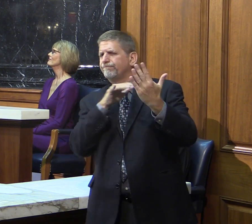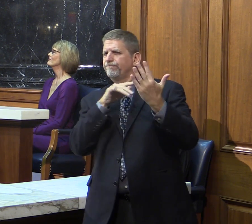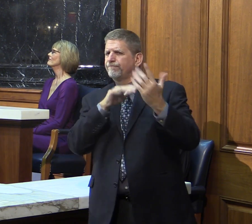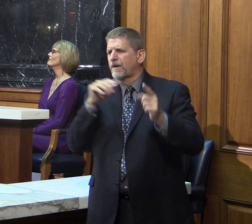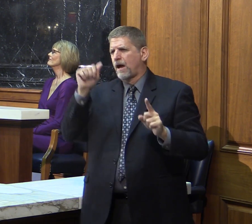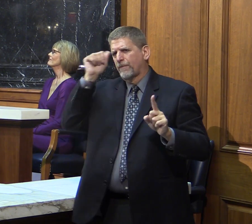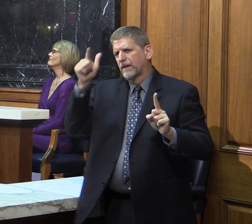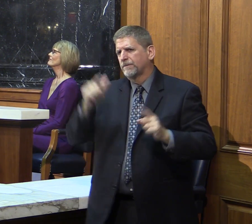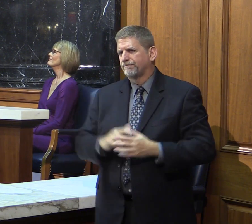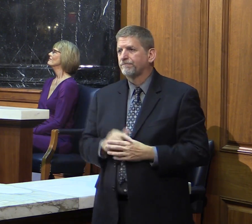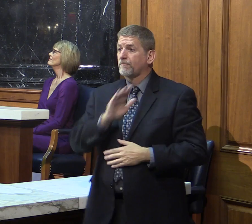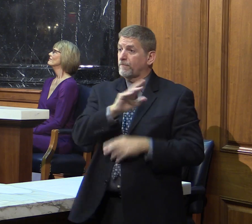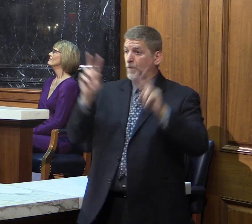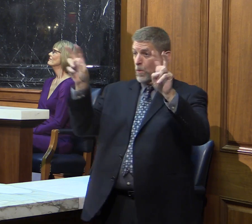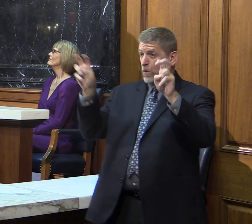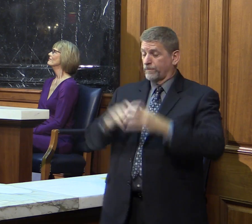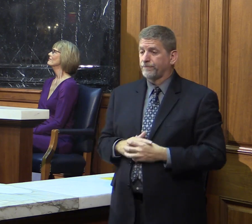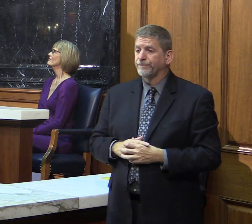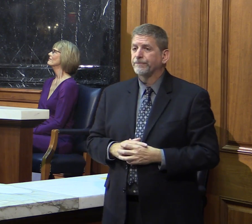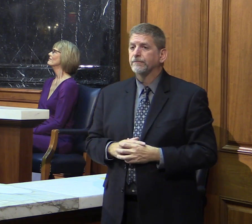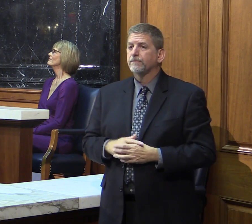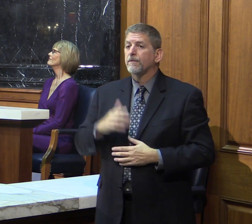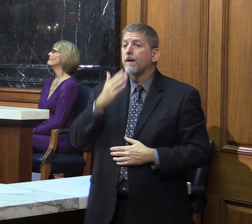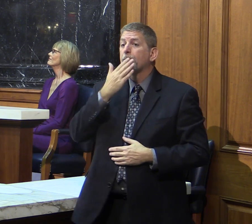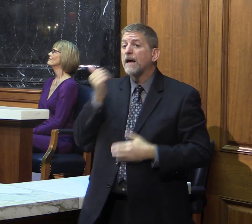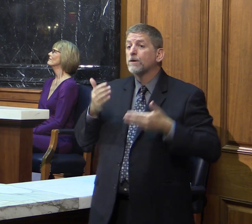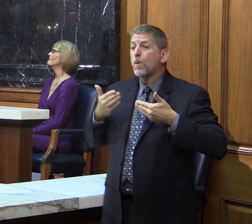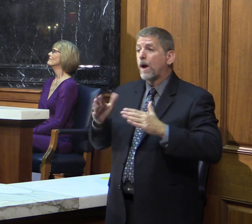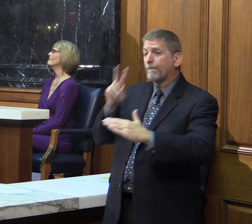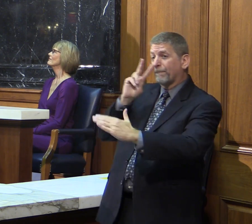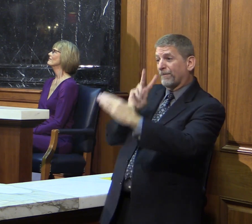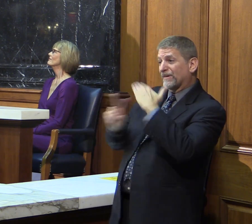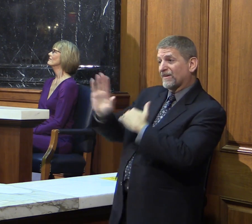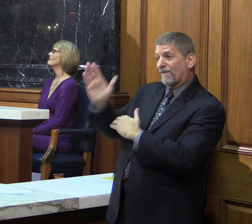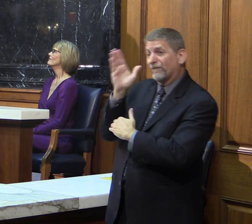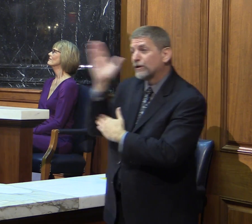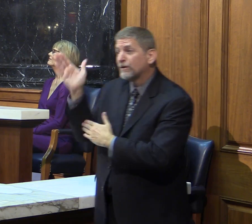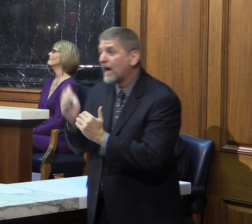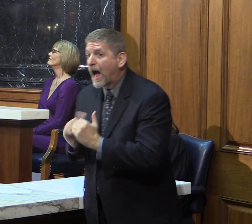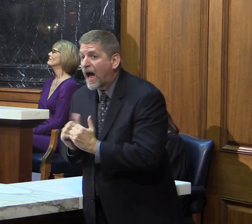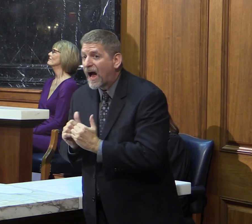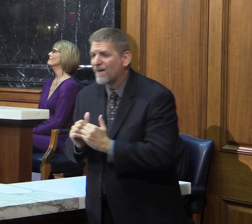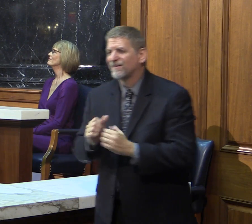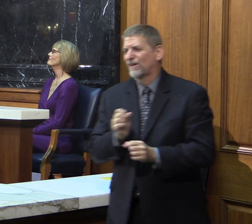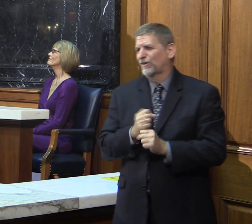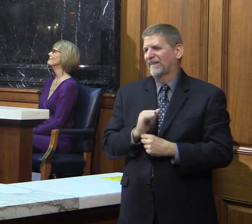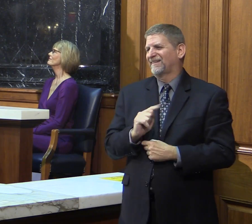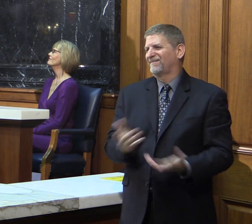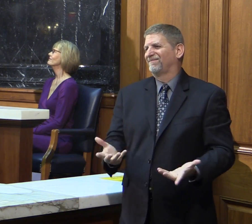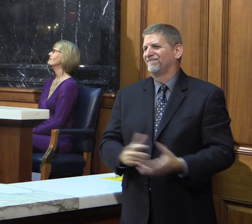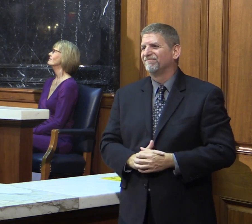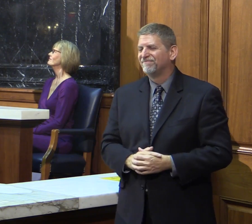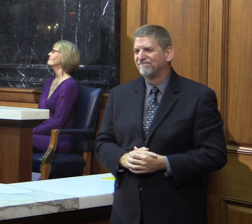Lincoln who said, "The best way to predict your future is to create it." As we